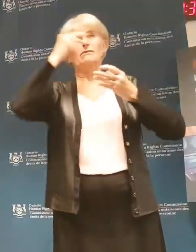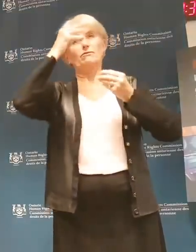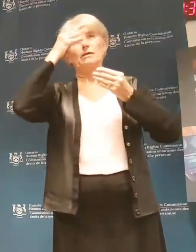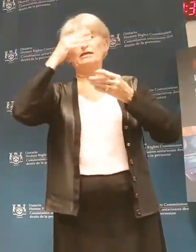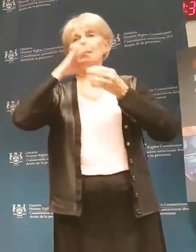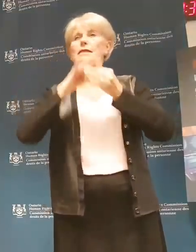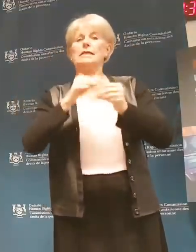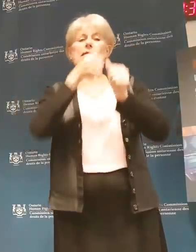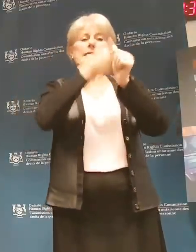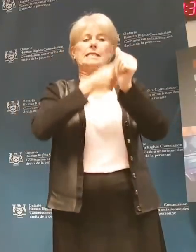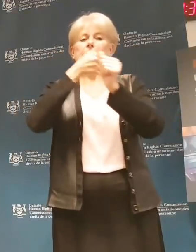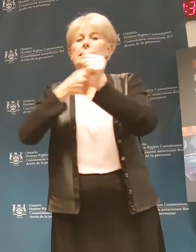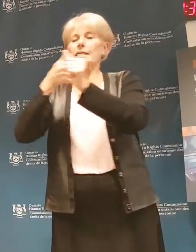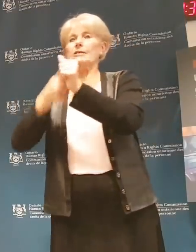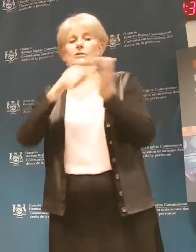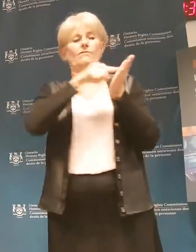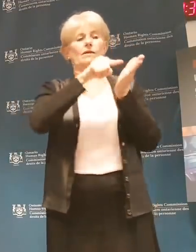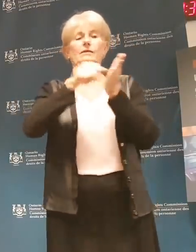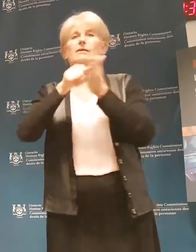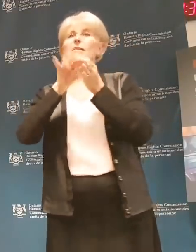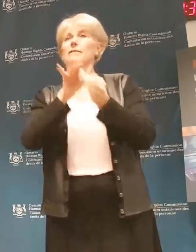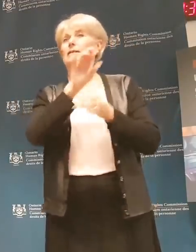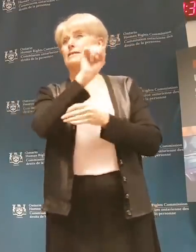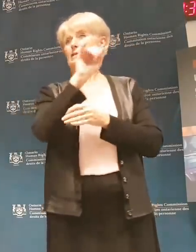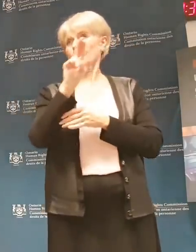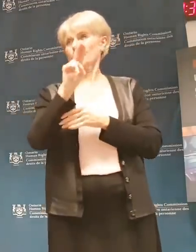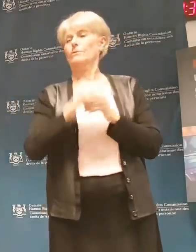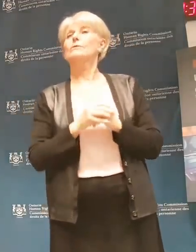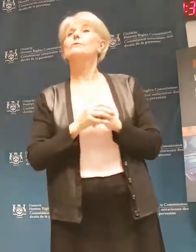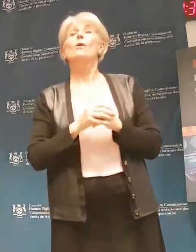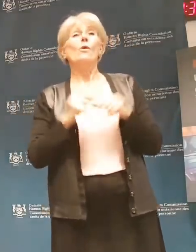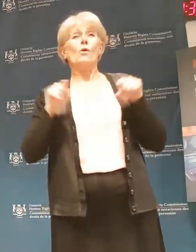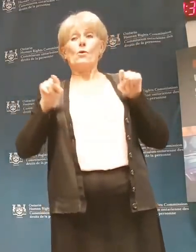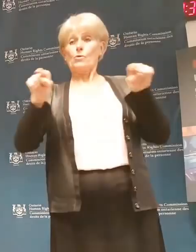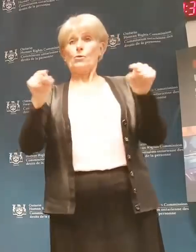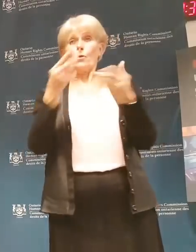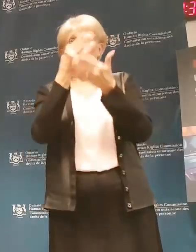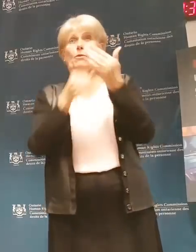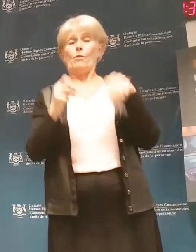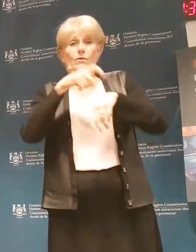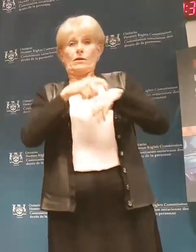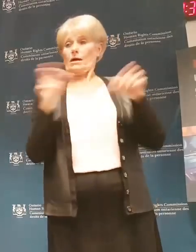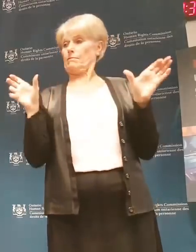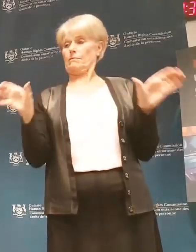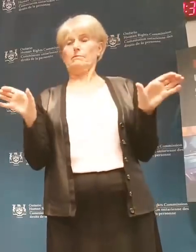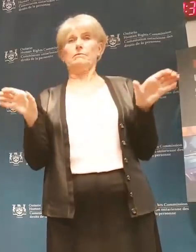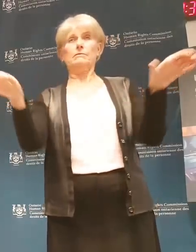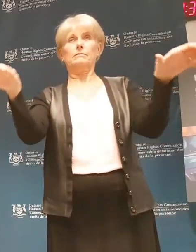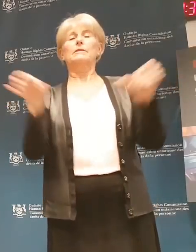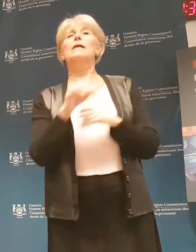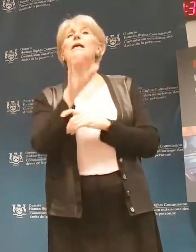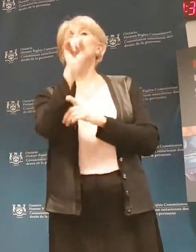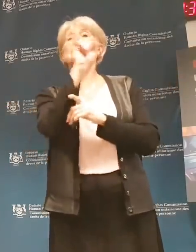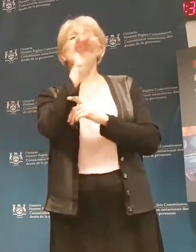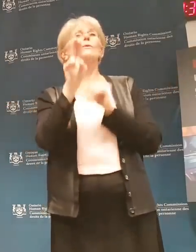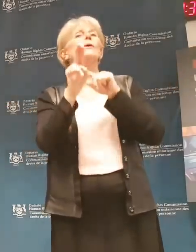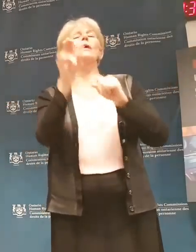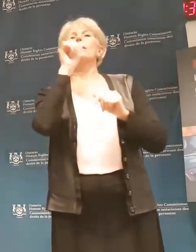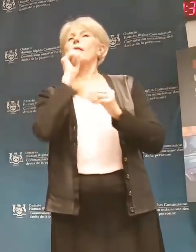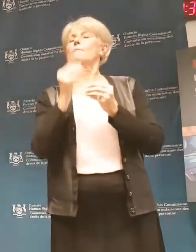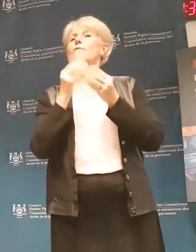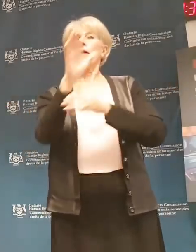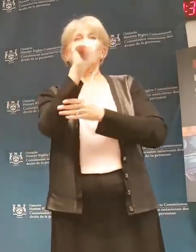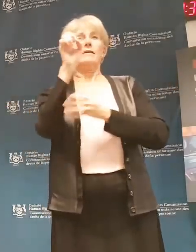information on each SIU investigation. During both time periods, the SIU did not provide